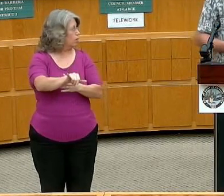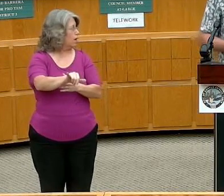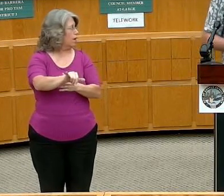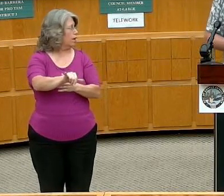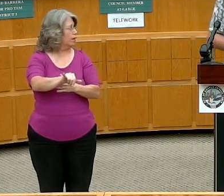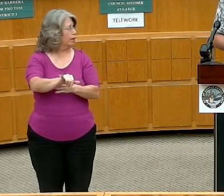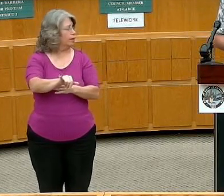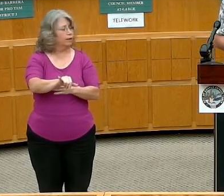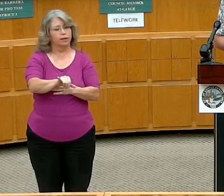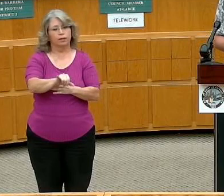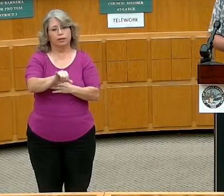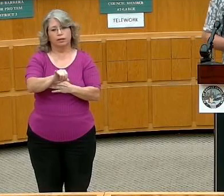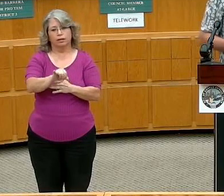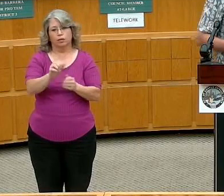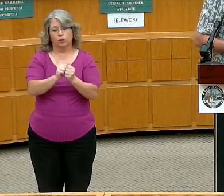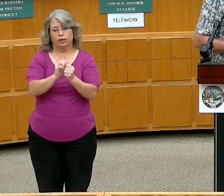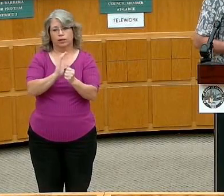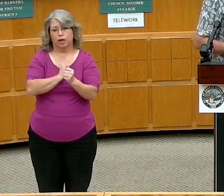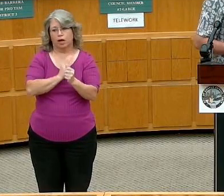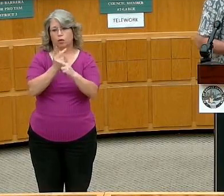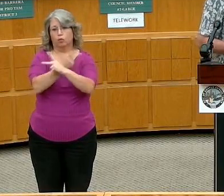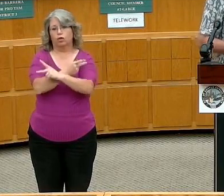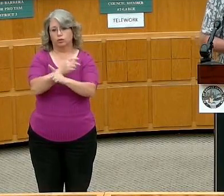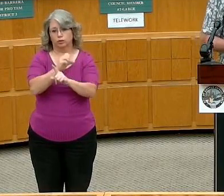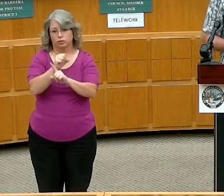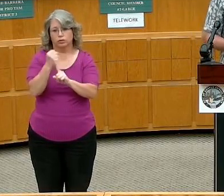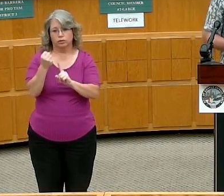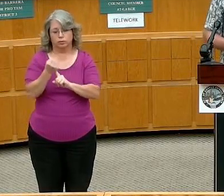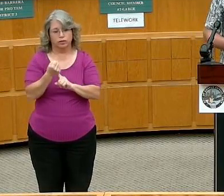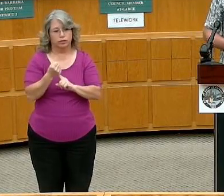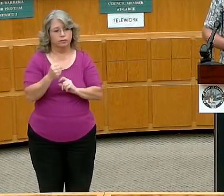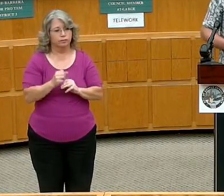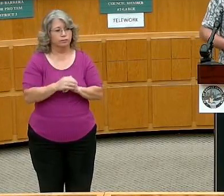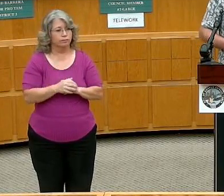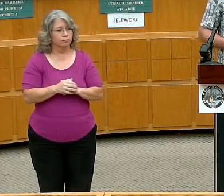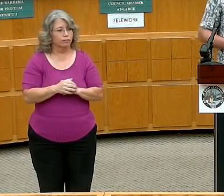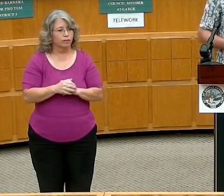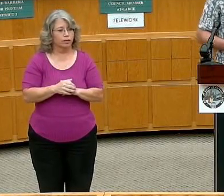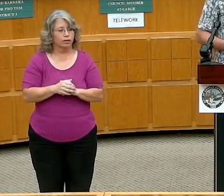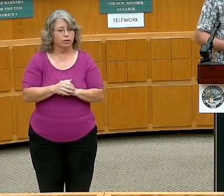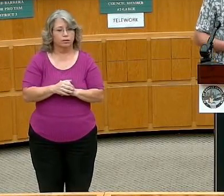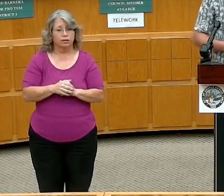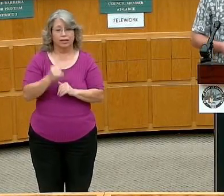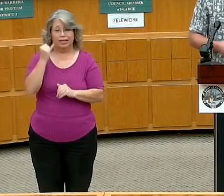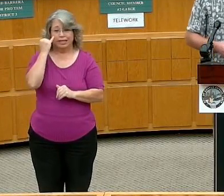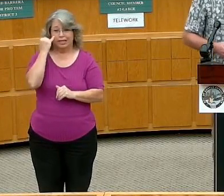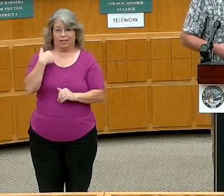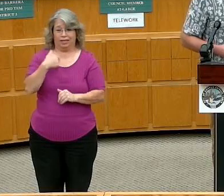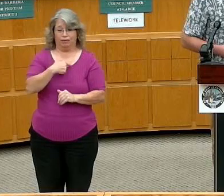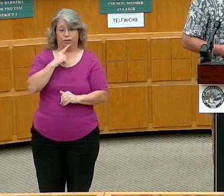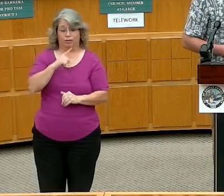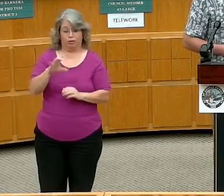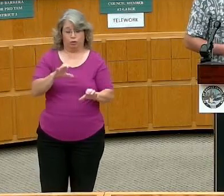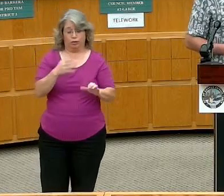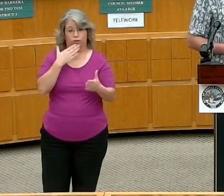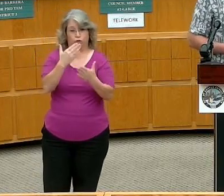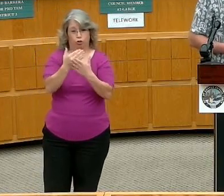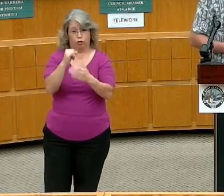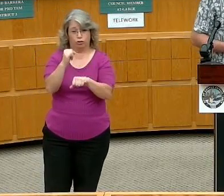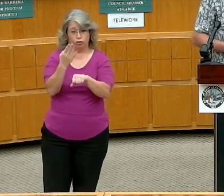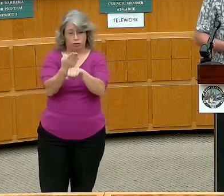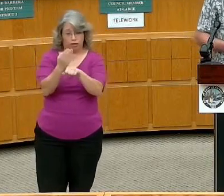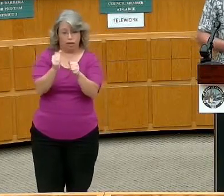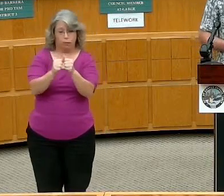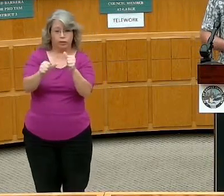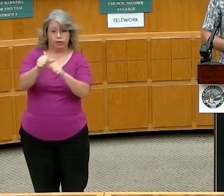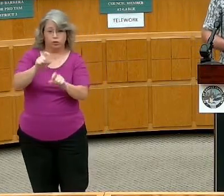worst case of worst case scenarios. So the social distancing, if we're doing a good job of it, seems to at